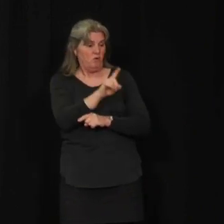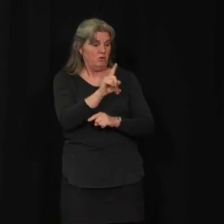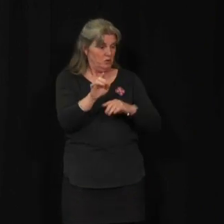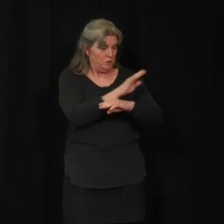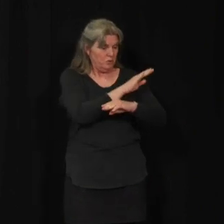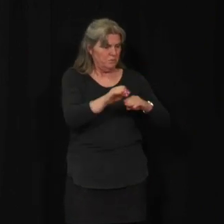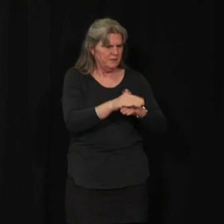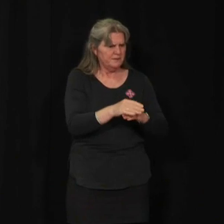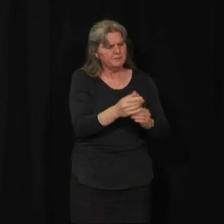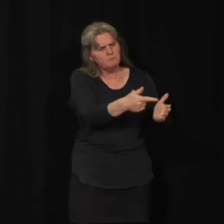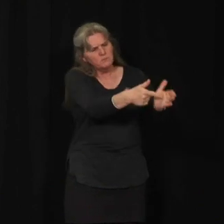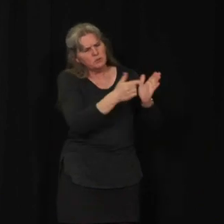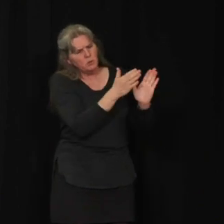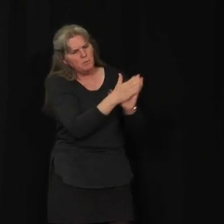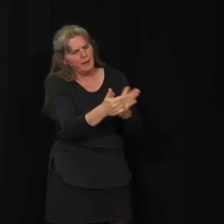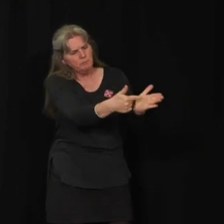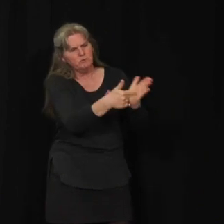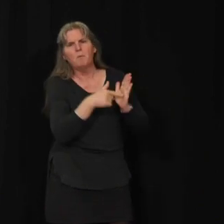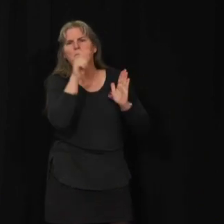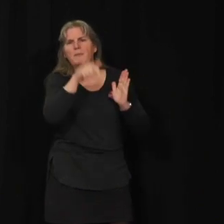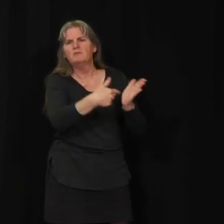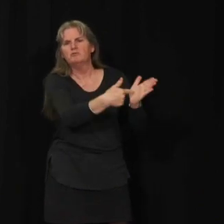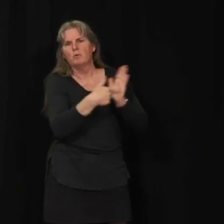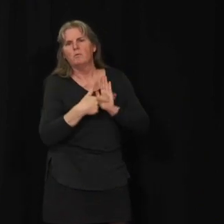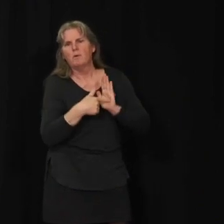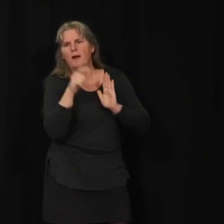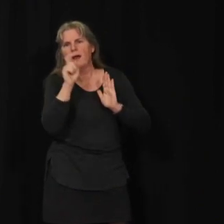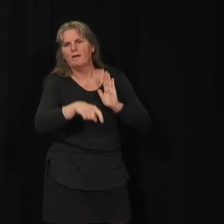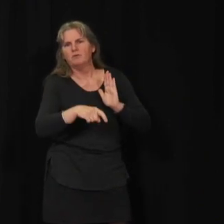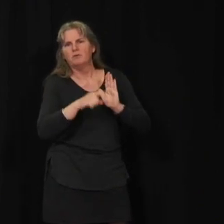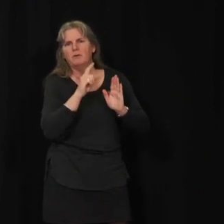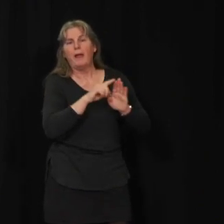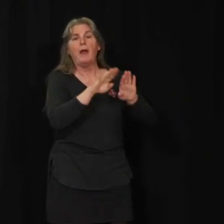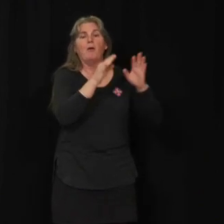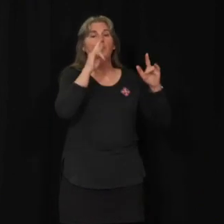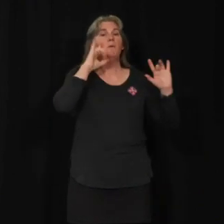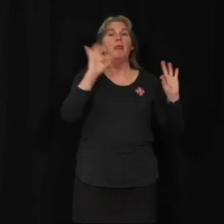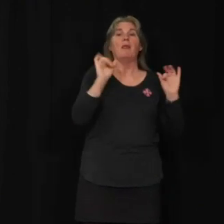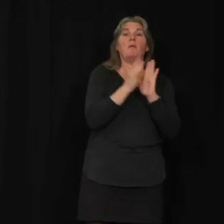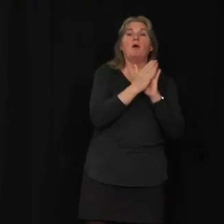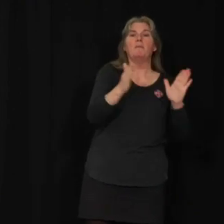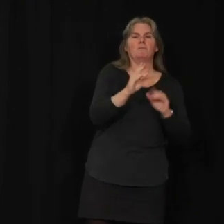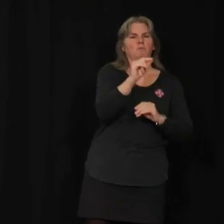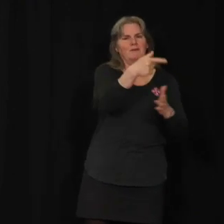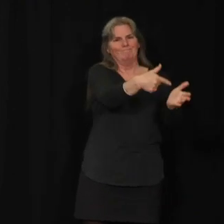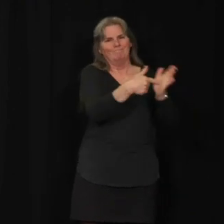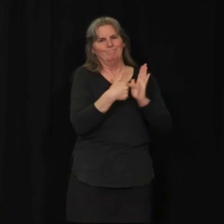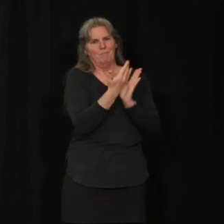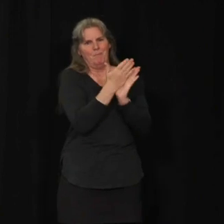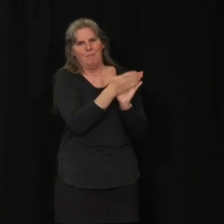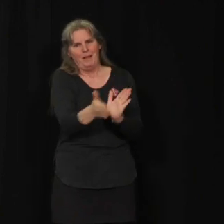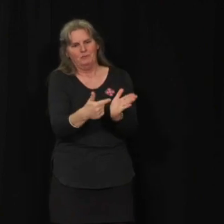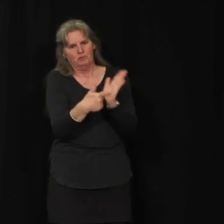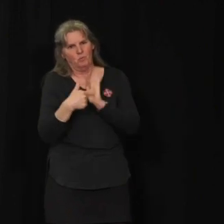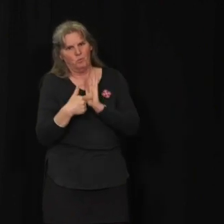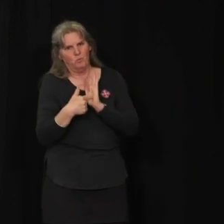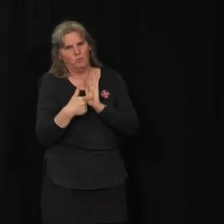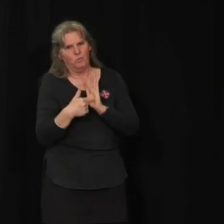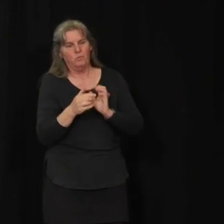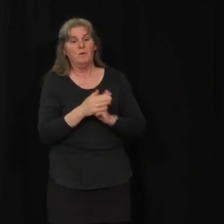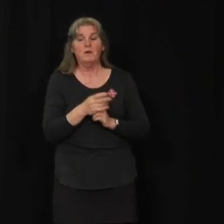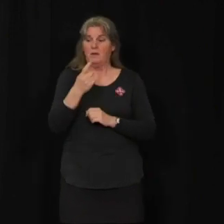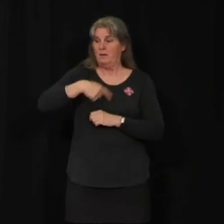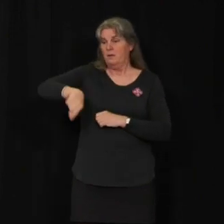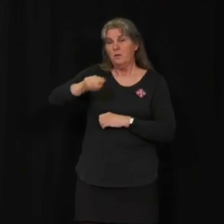their COVID-19 operational plan. To support businesses that have reopened or who are planning to